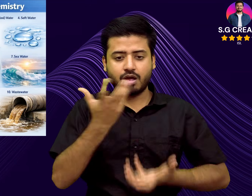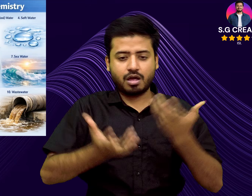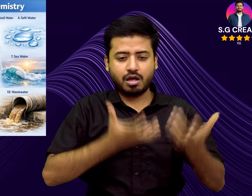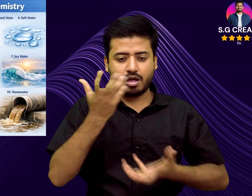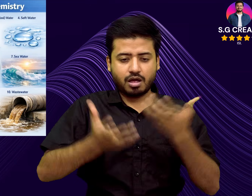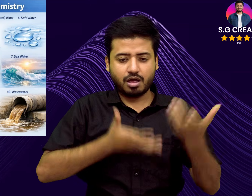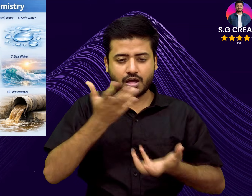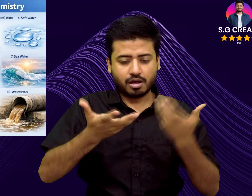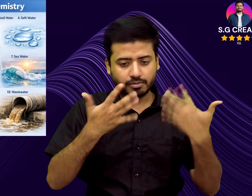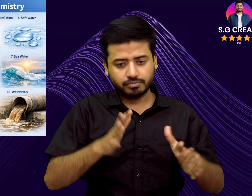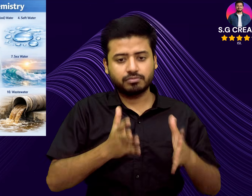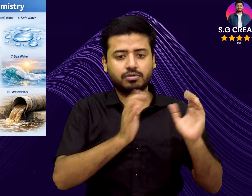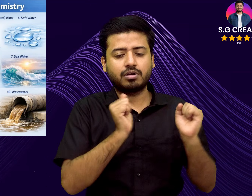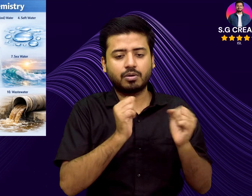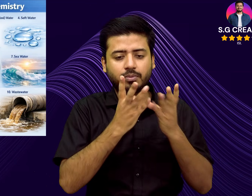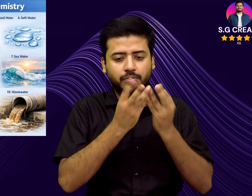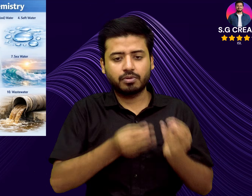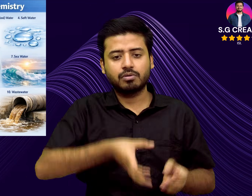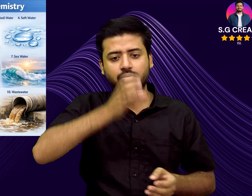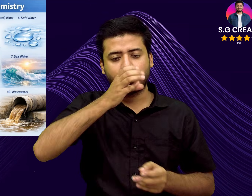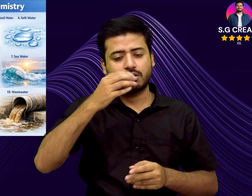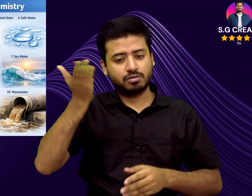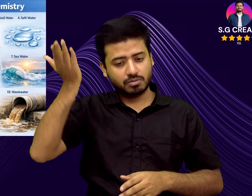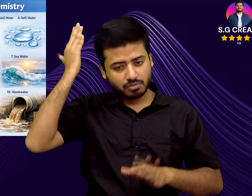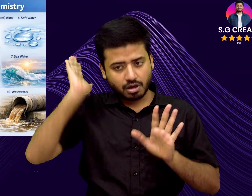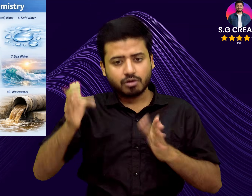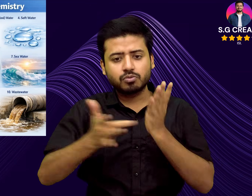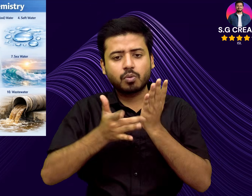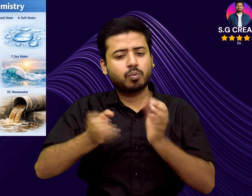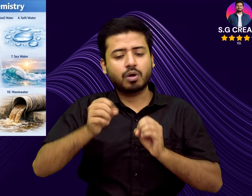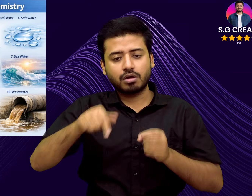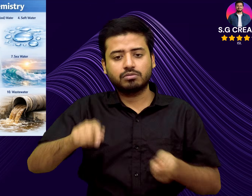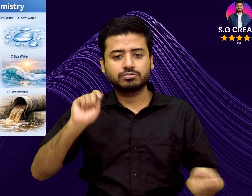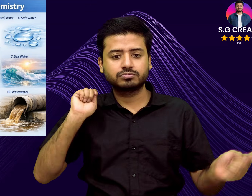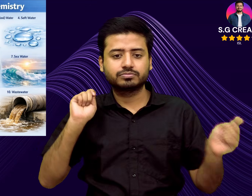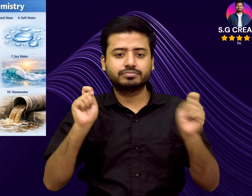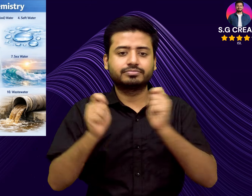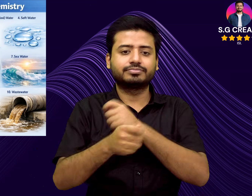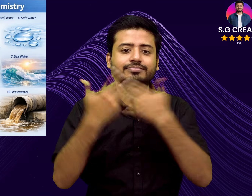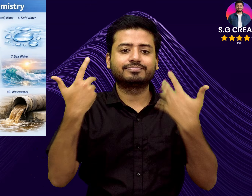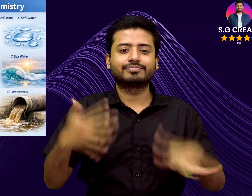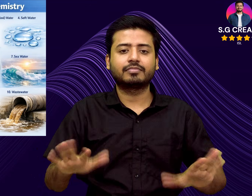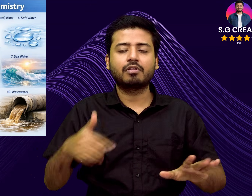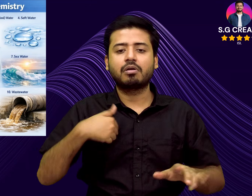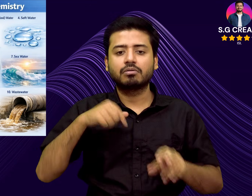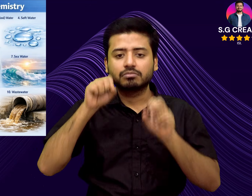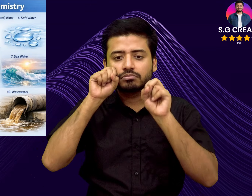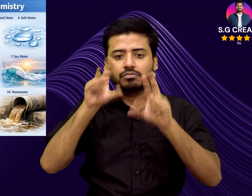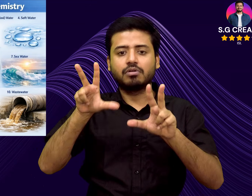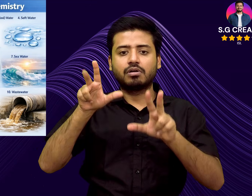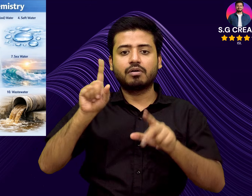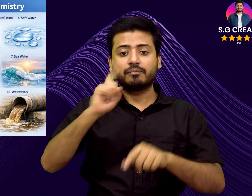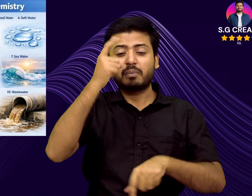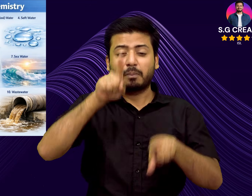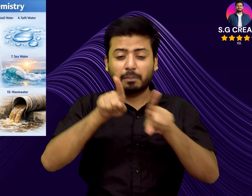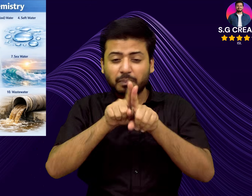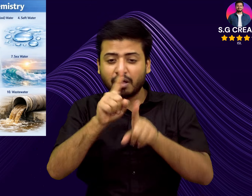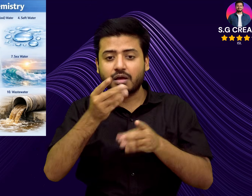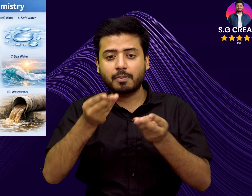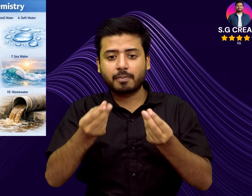homemade sand/charcoal filter does not reliably eliminate microscopic pathogens like E. coli or Giardia. If